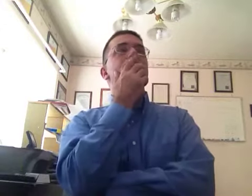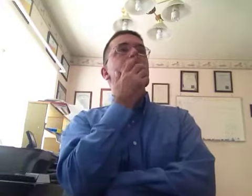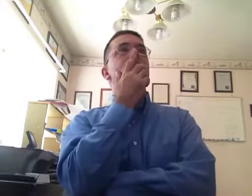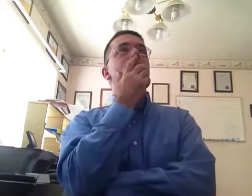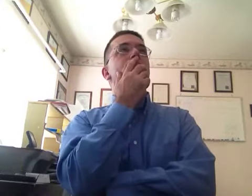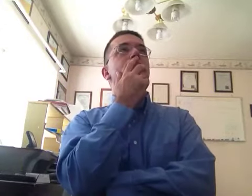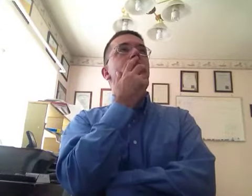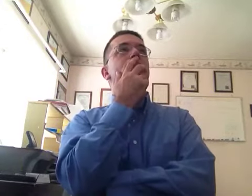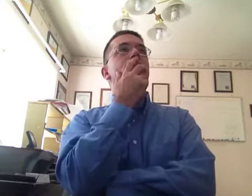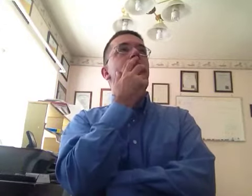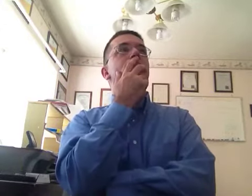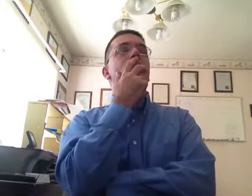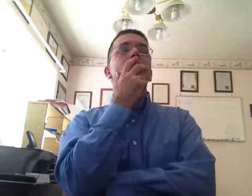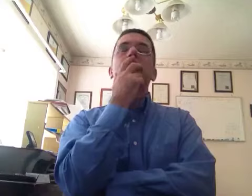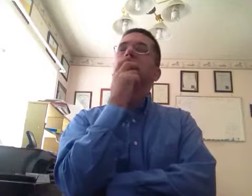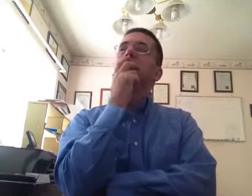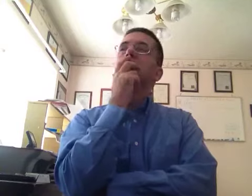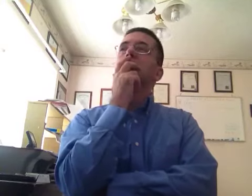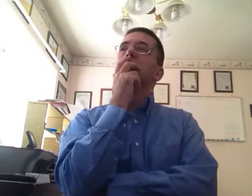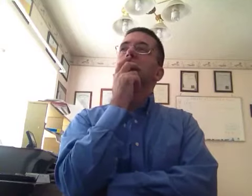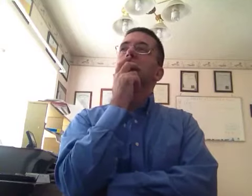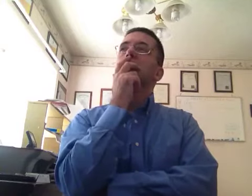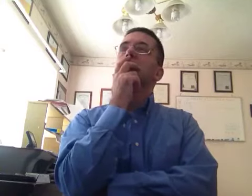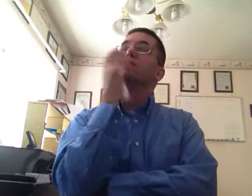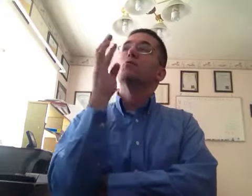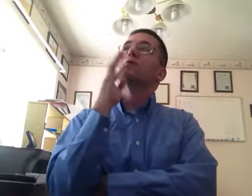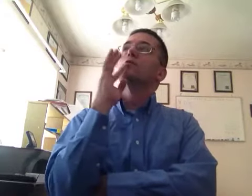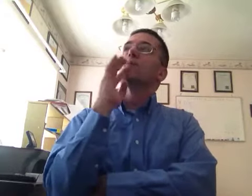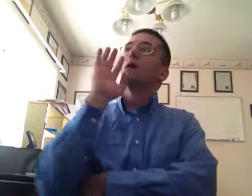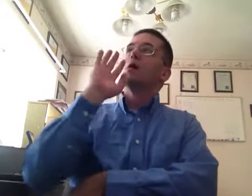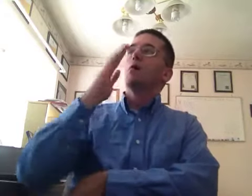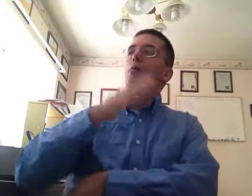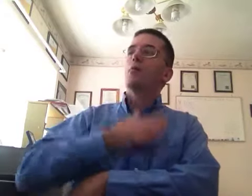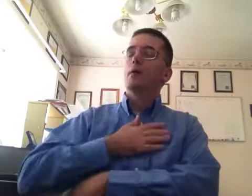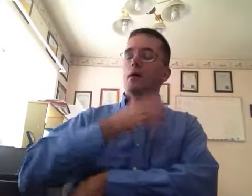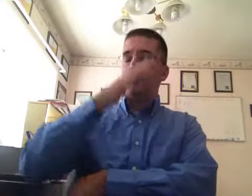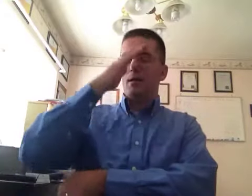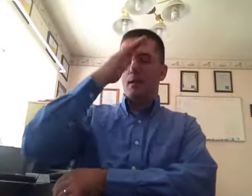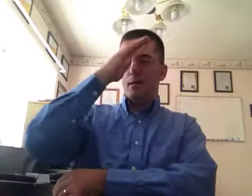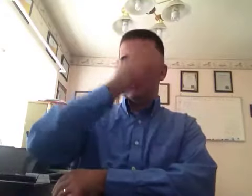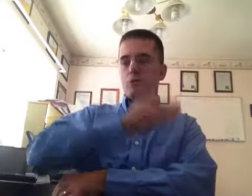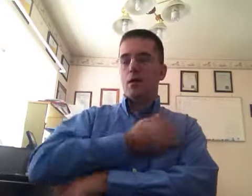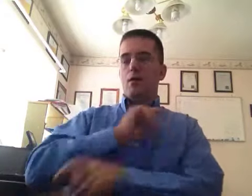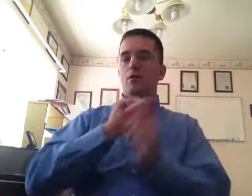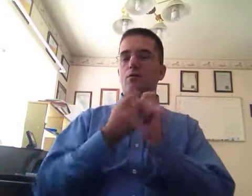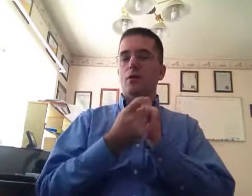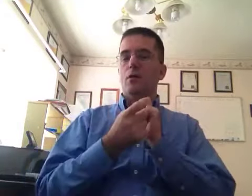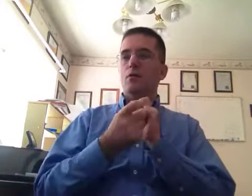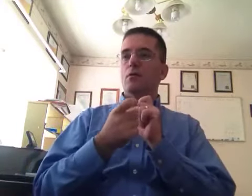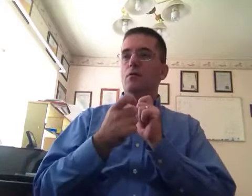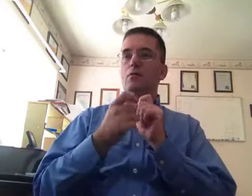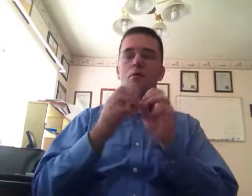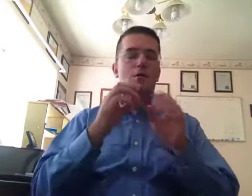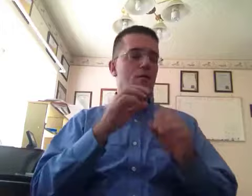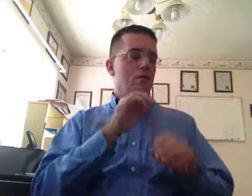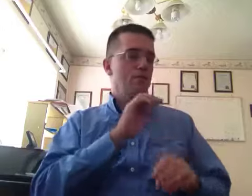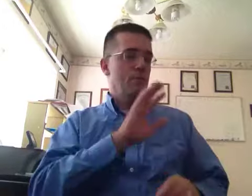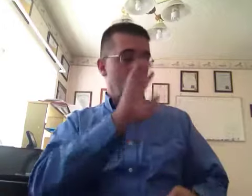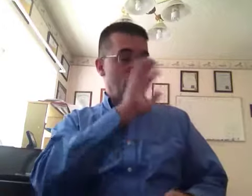when you talk about your child, it changes. Yeah, it just changes everything, and we're talking about saving his life. I mean, there's no price tag on it, and yet you don't